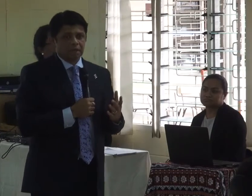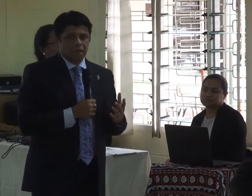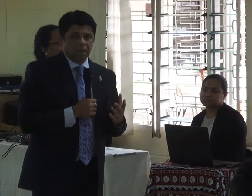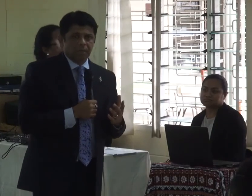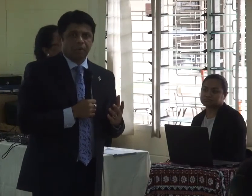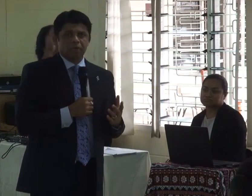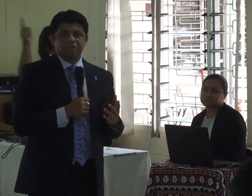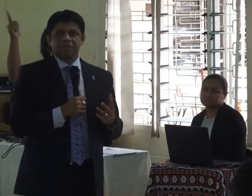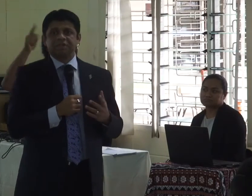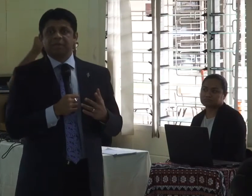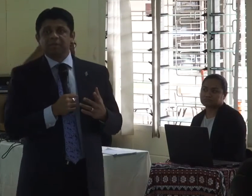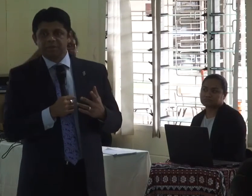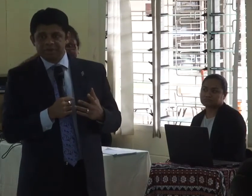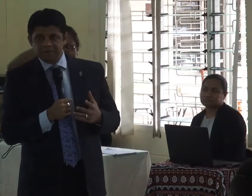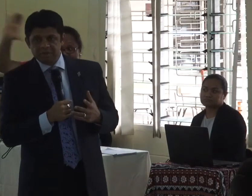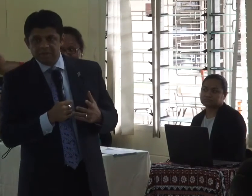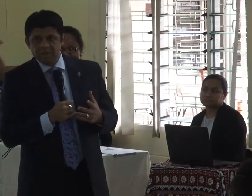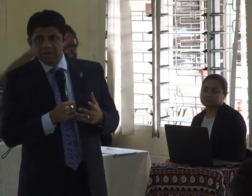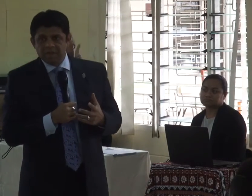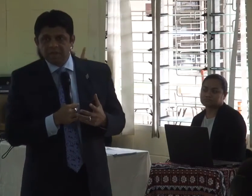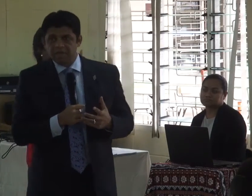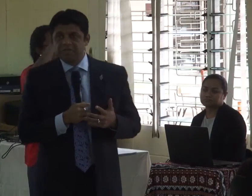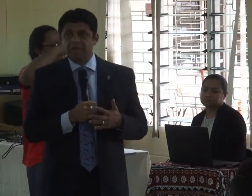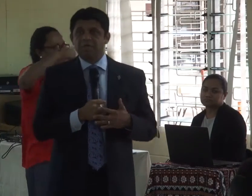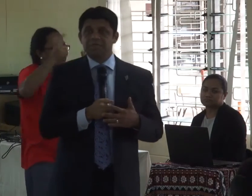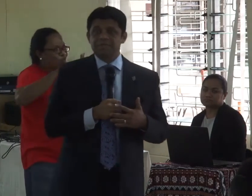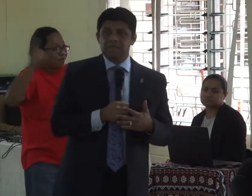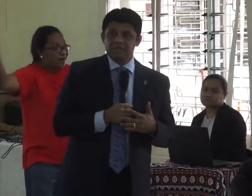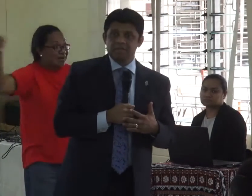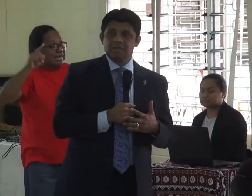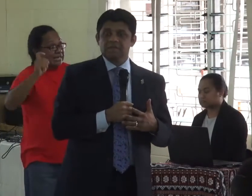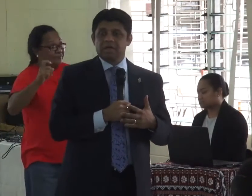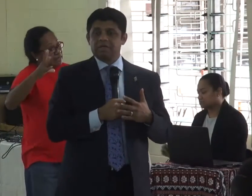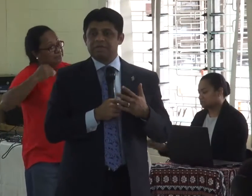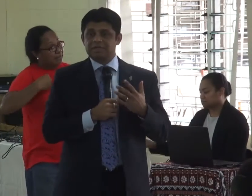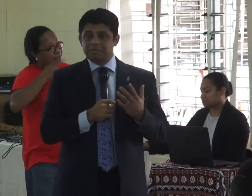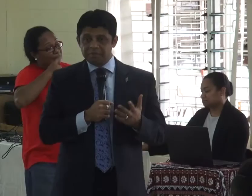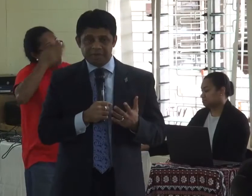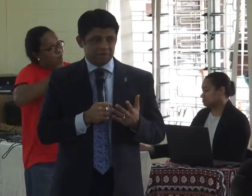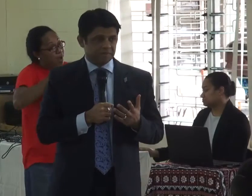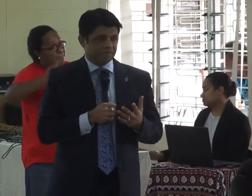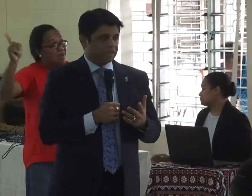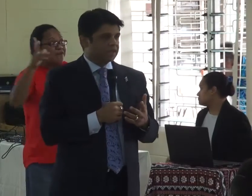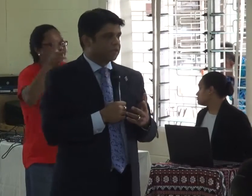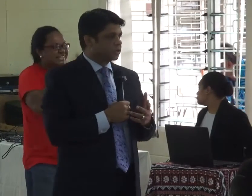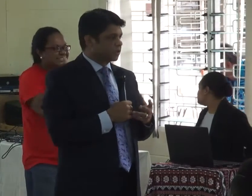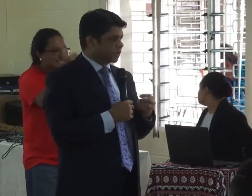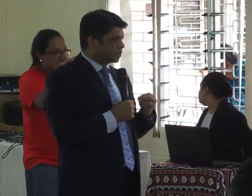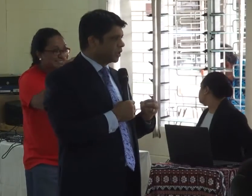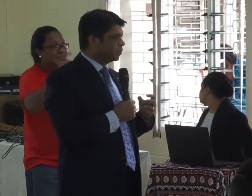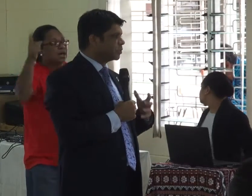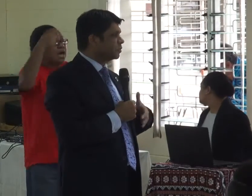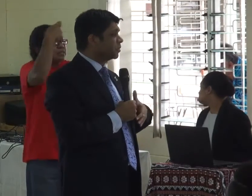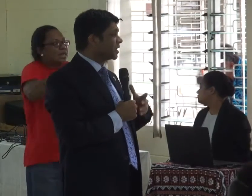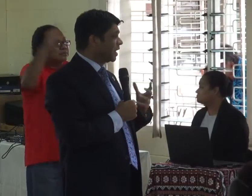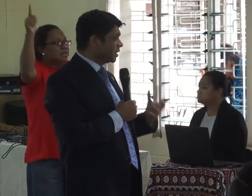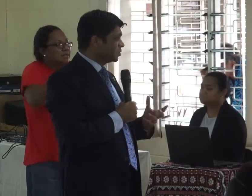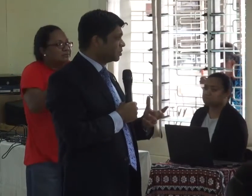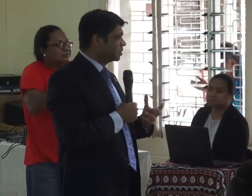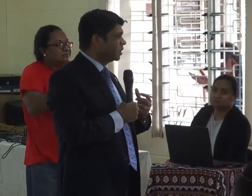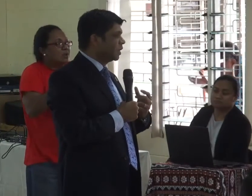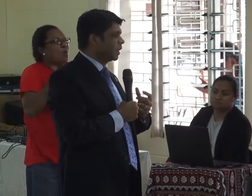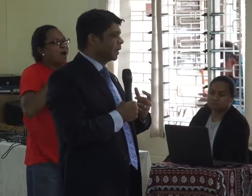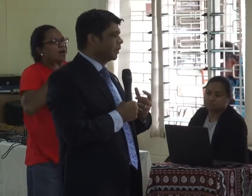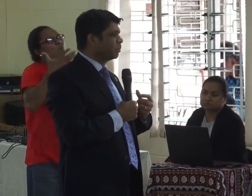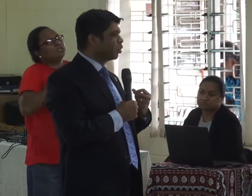employer employs a disabled person, they get a 300% tax rebate. So essentially we're trying to